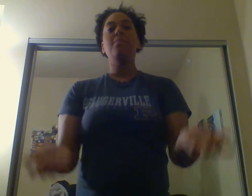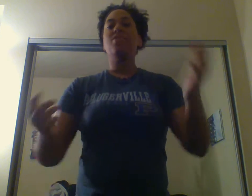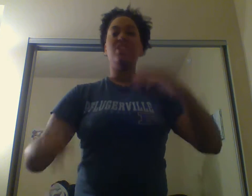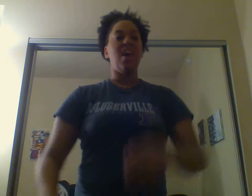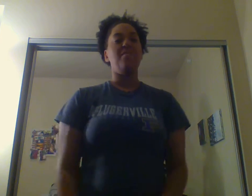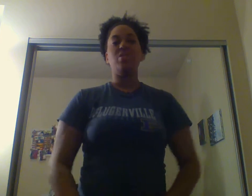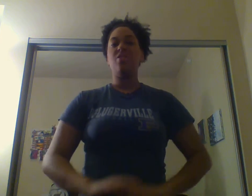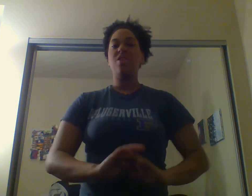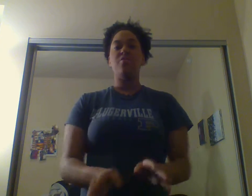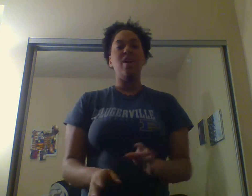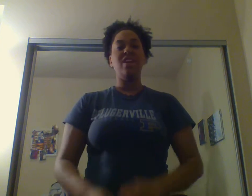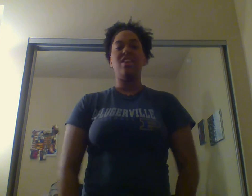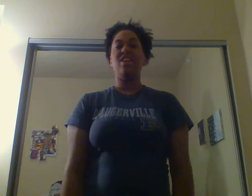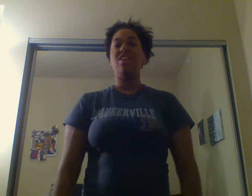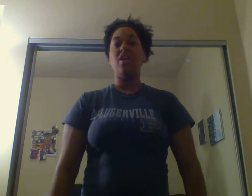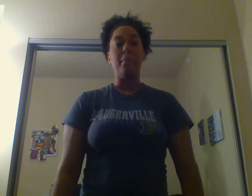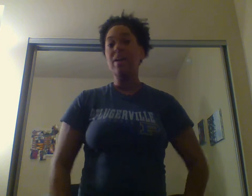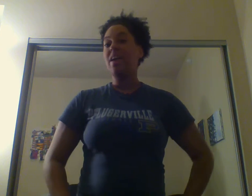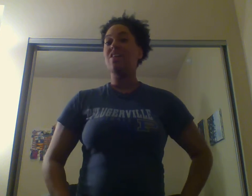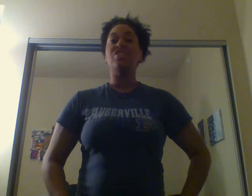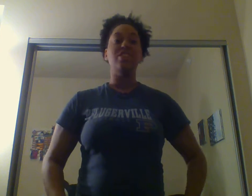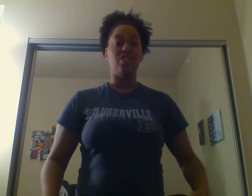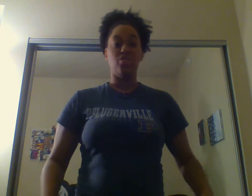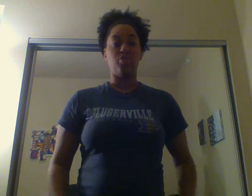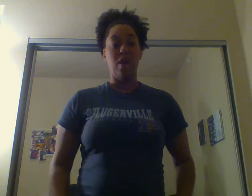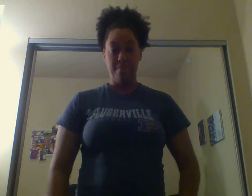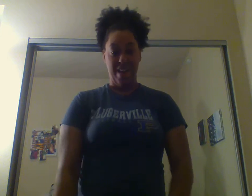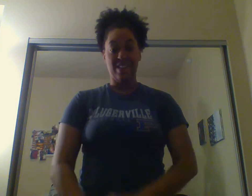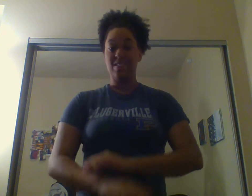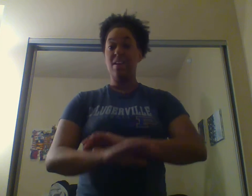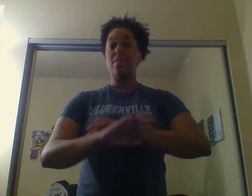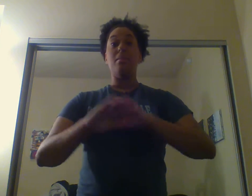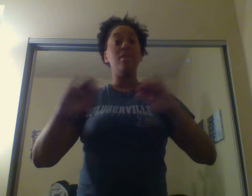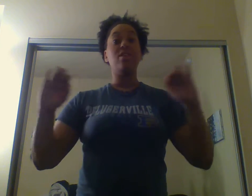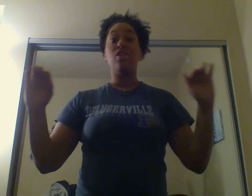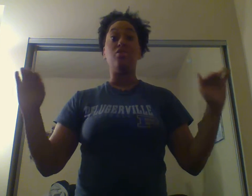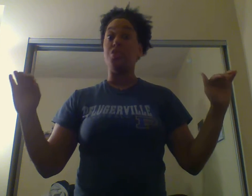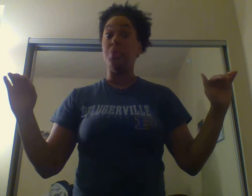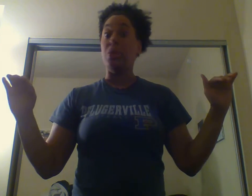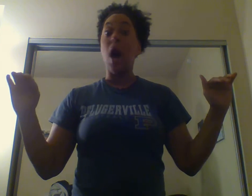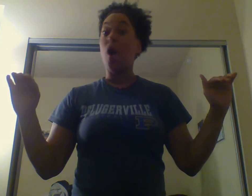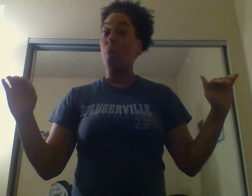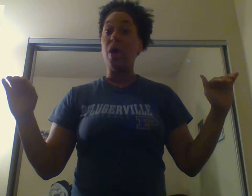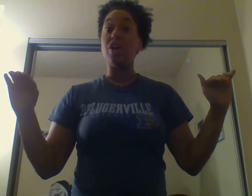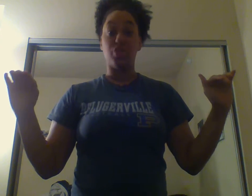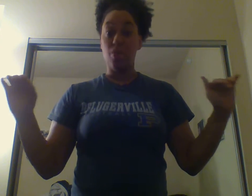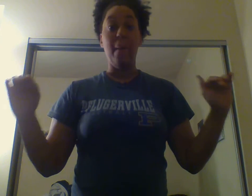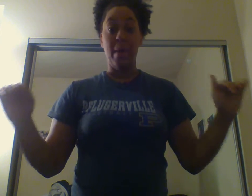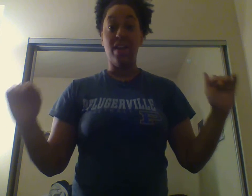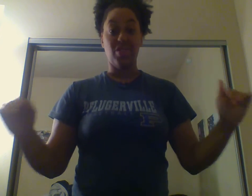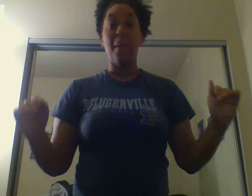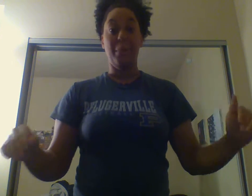to the cafeteria ready to eat on a Monday, and she's in sweatpants. The Mean Girls do not wear sweatpants on